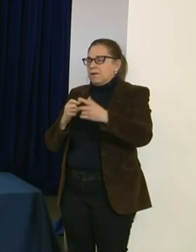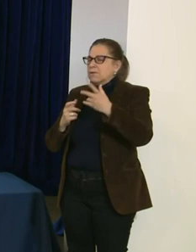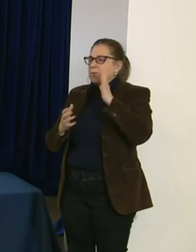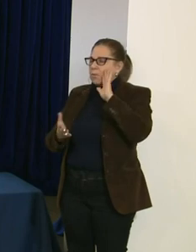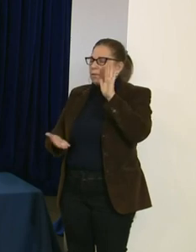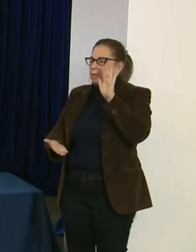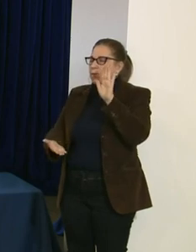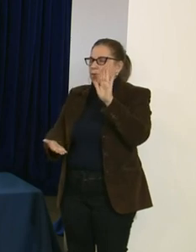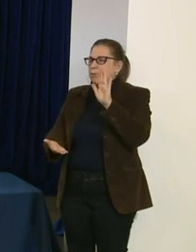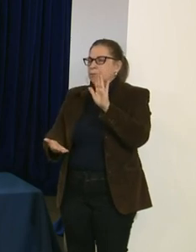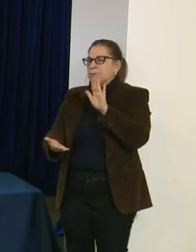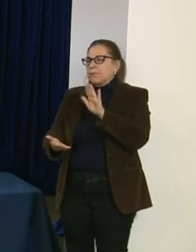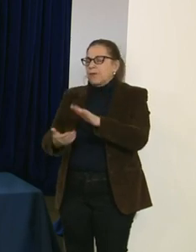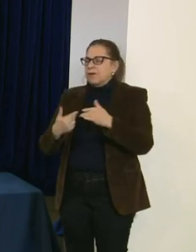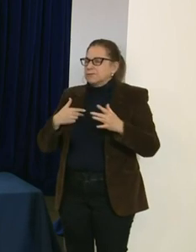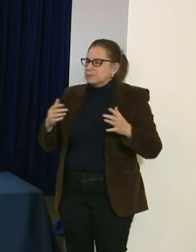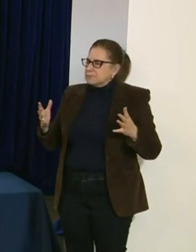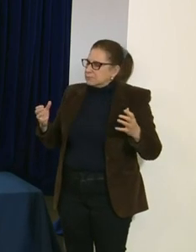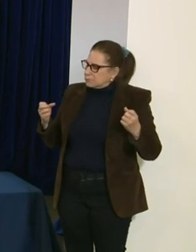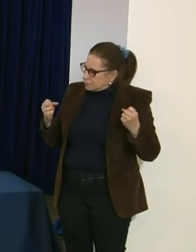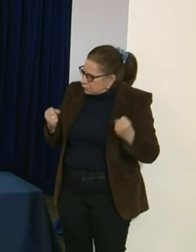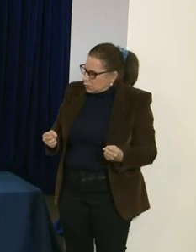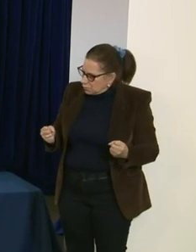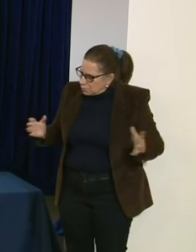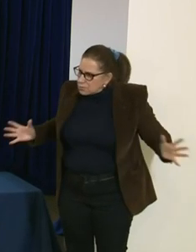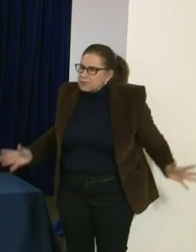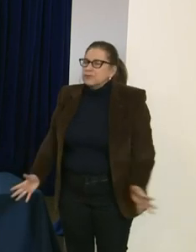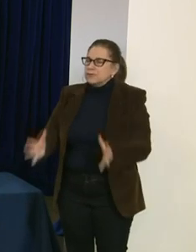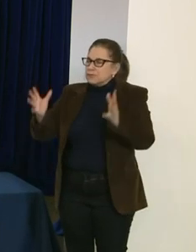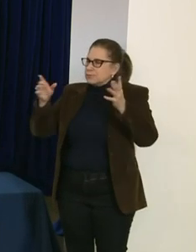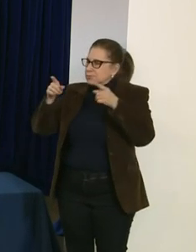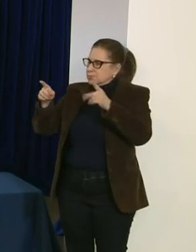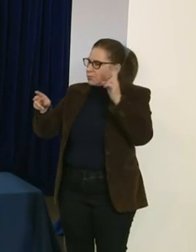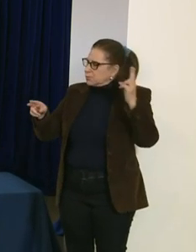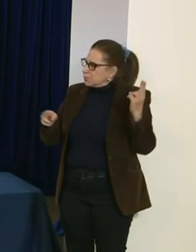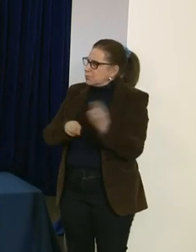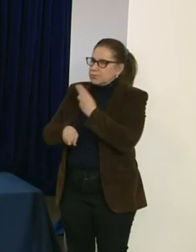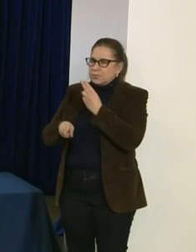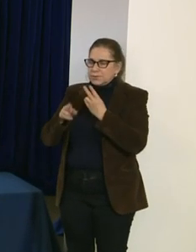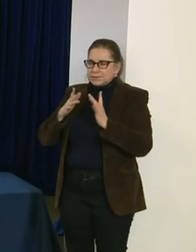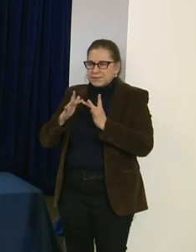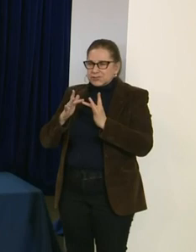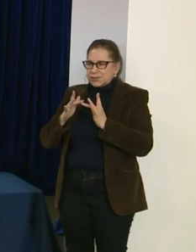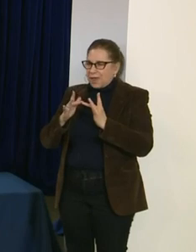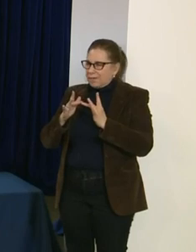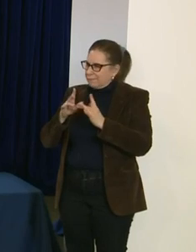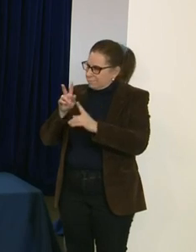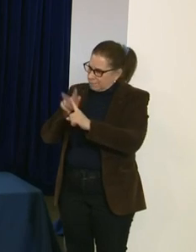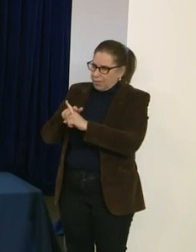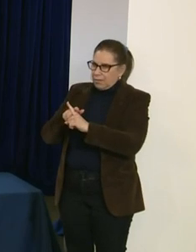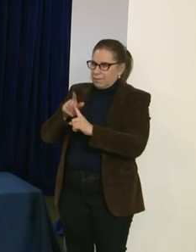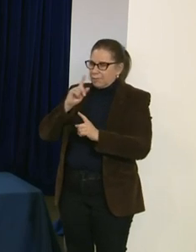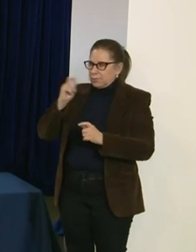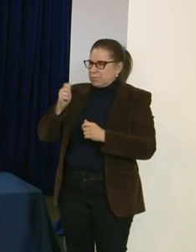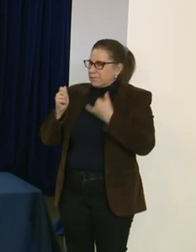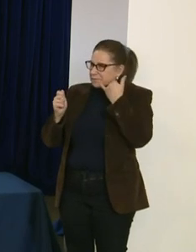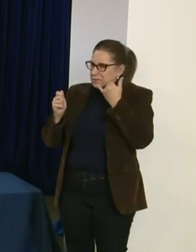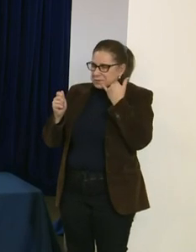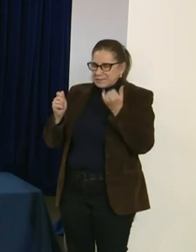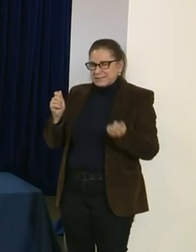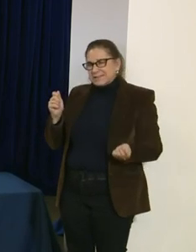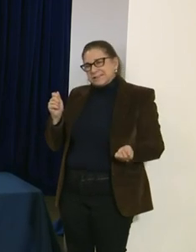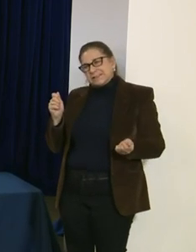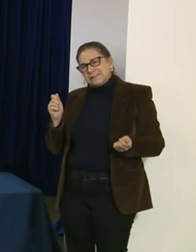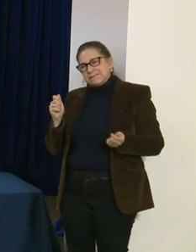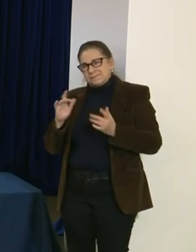use the internet to sign and to enter your claim. And go to the website